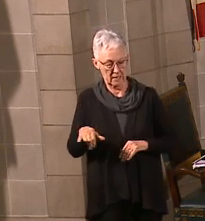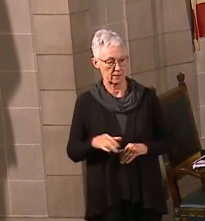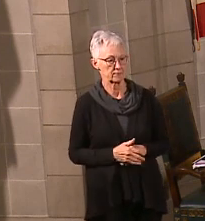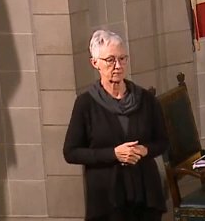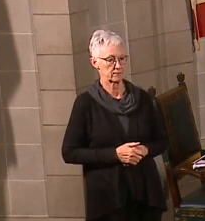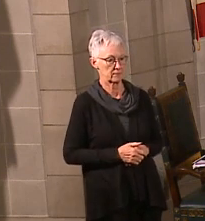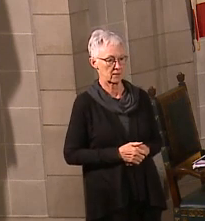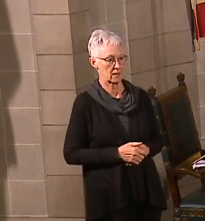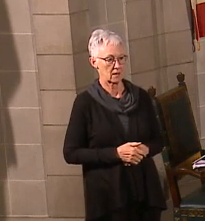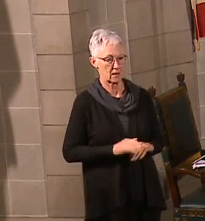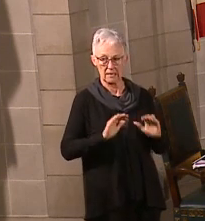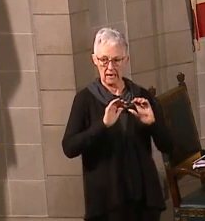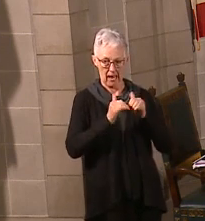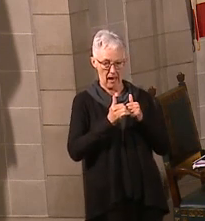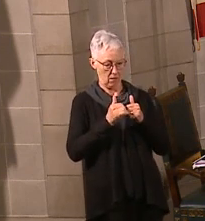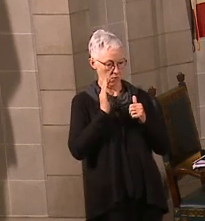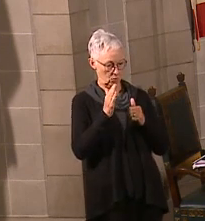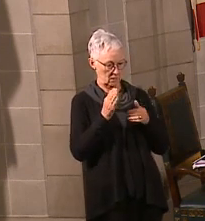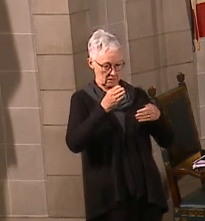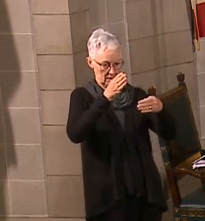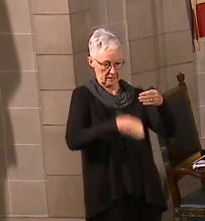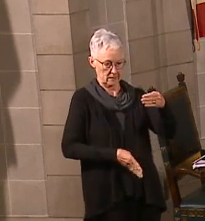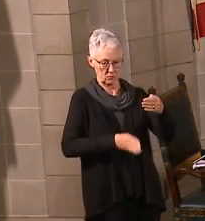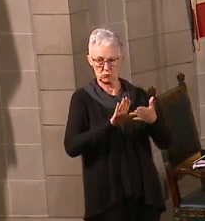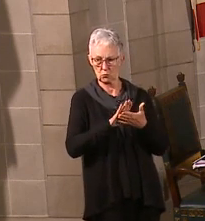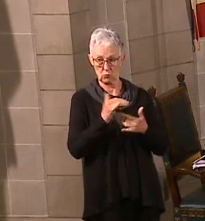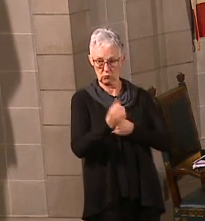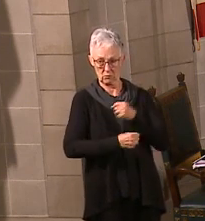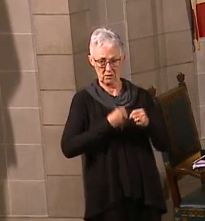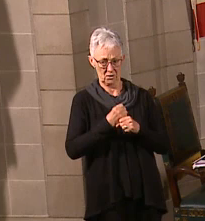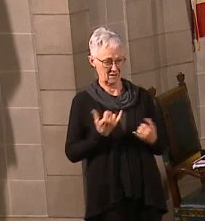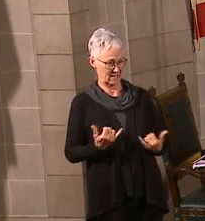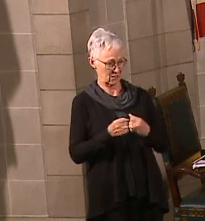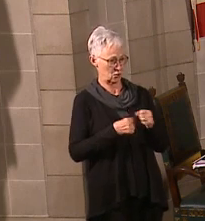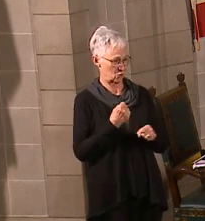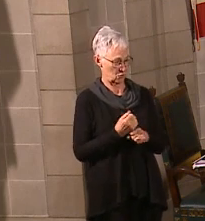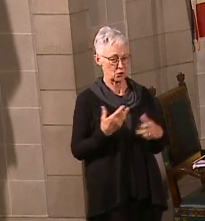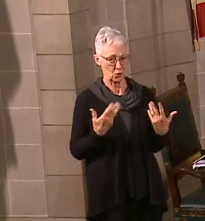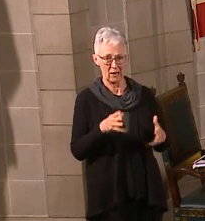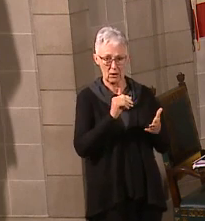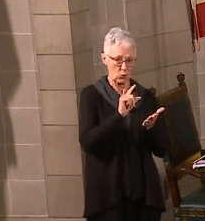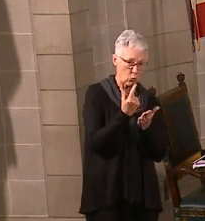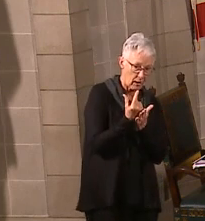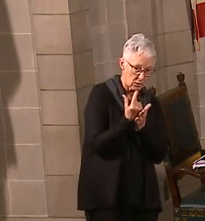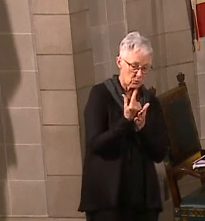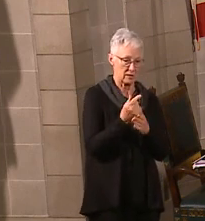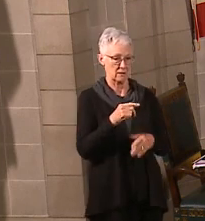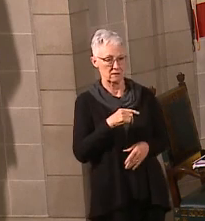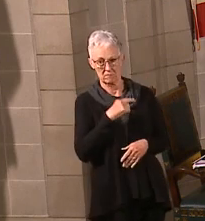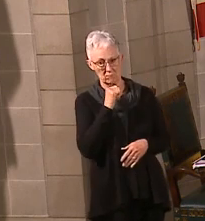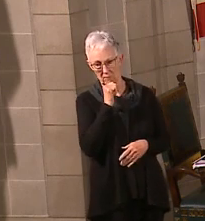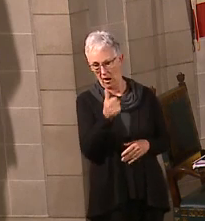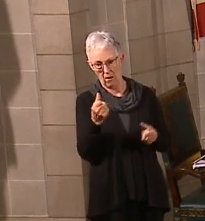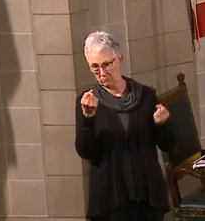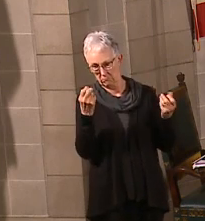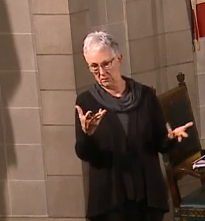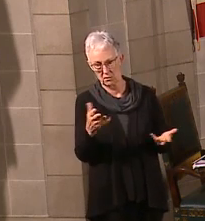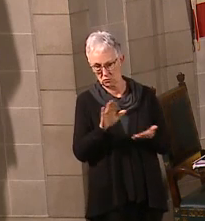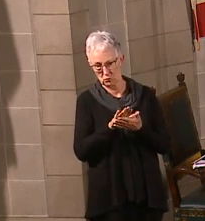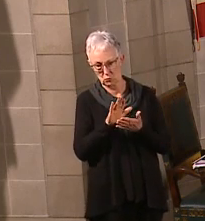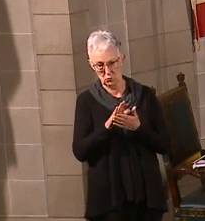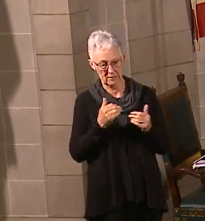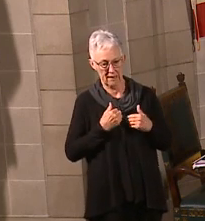there's a lot of questions coming about graduation, and there are very few schools that maybe have just 9 students or less to run the typical kind